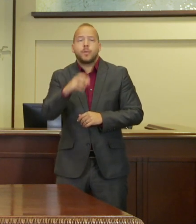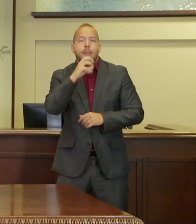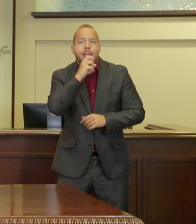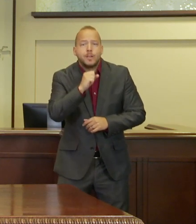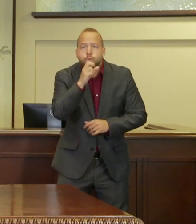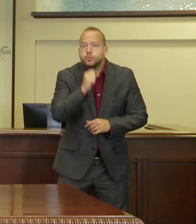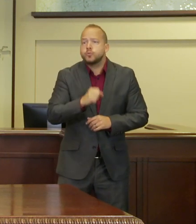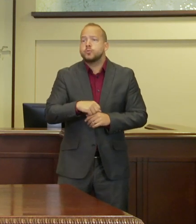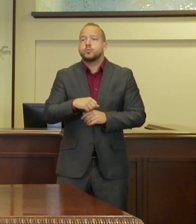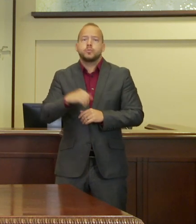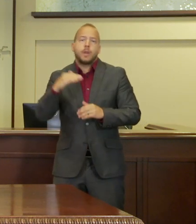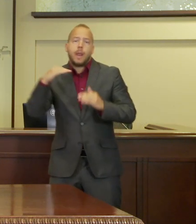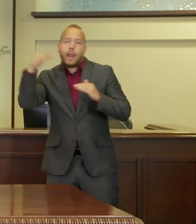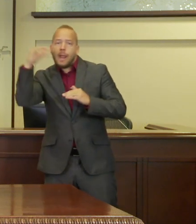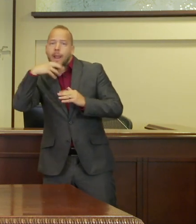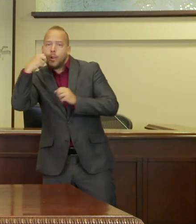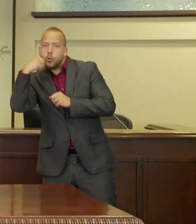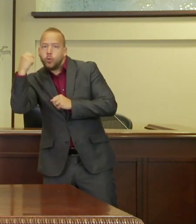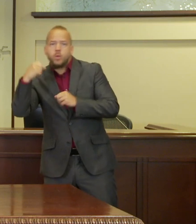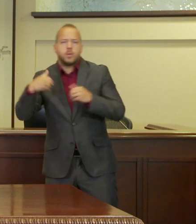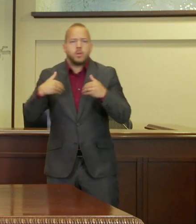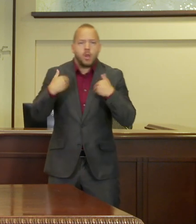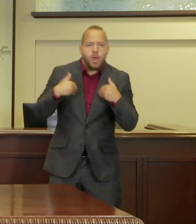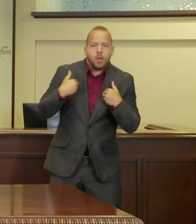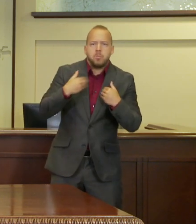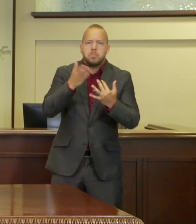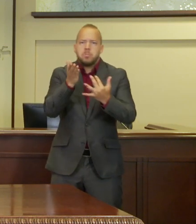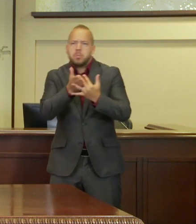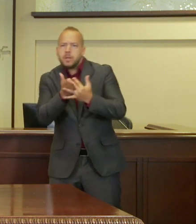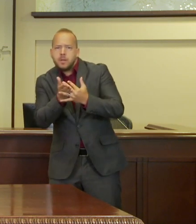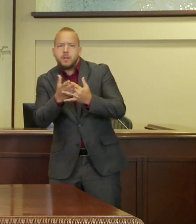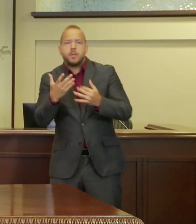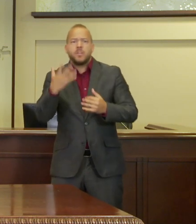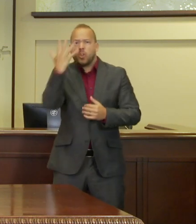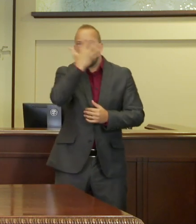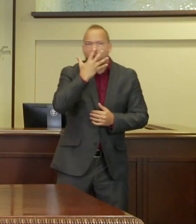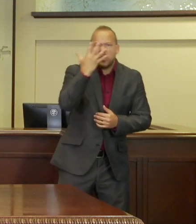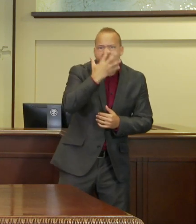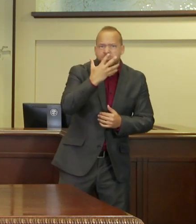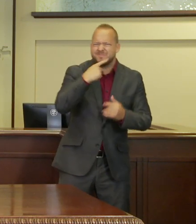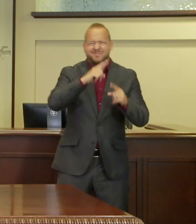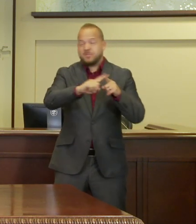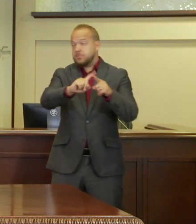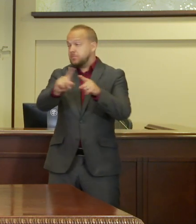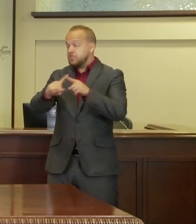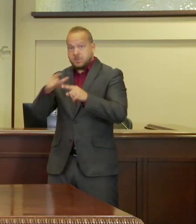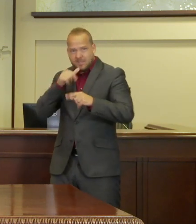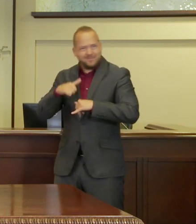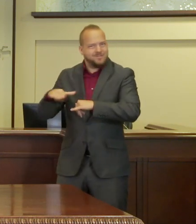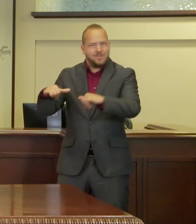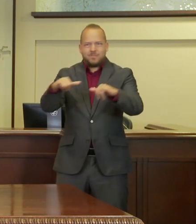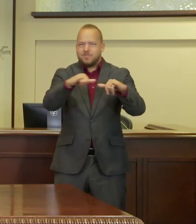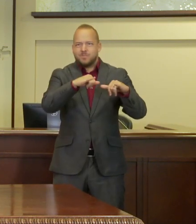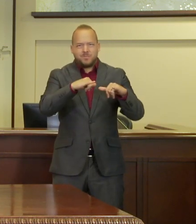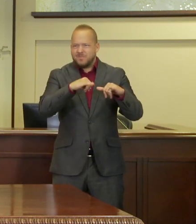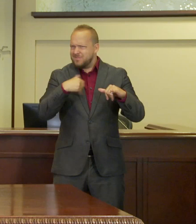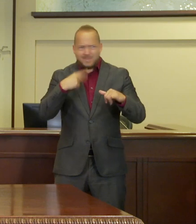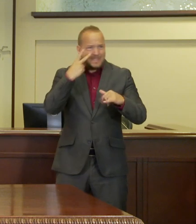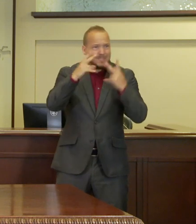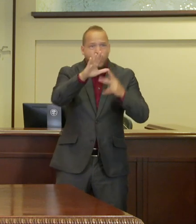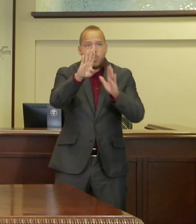geography. People who look different from one another, who come from different backgrounds, who have different